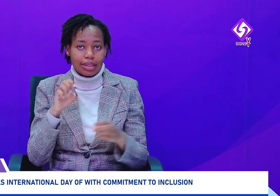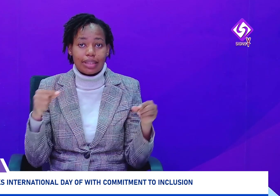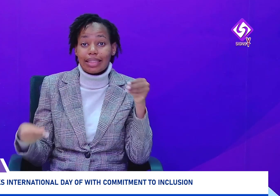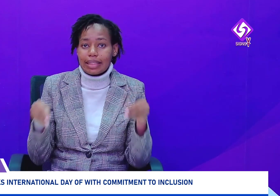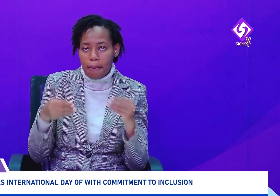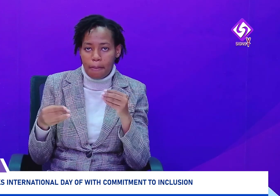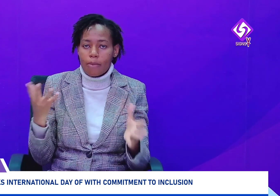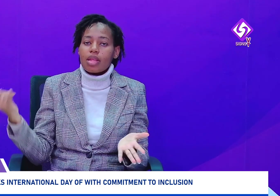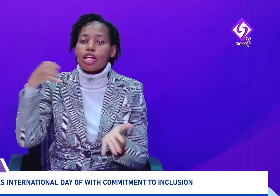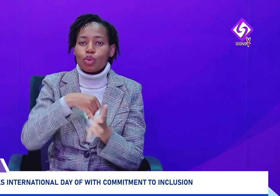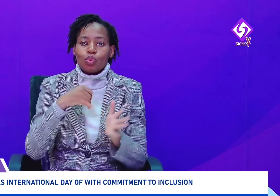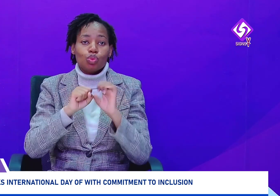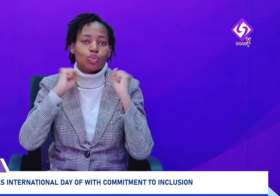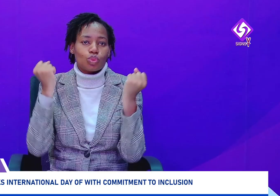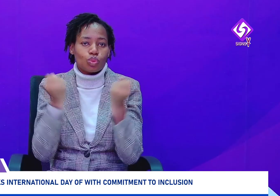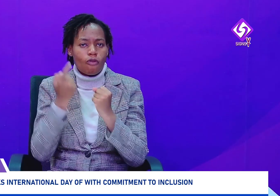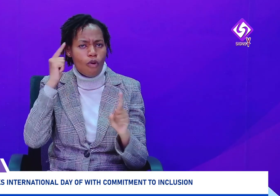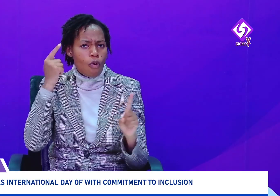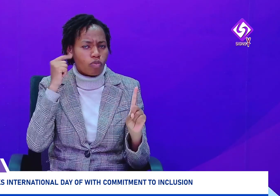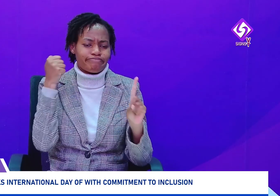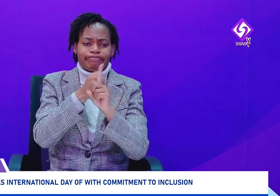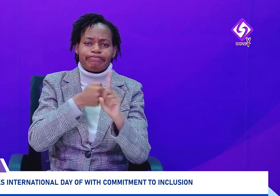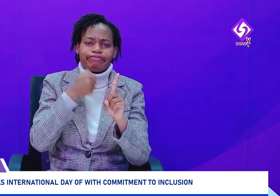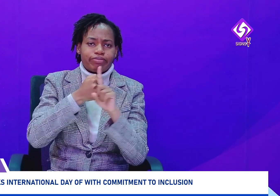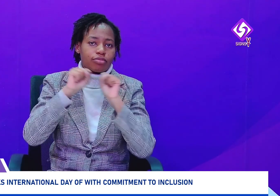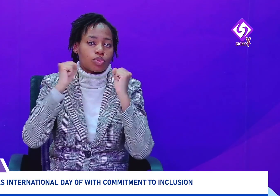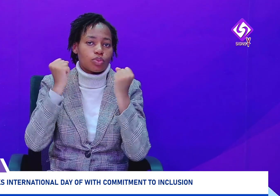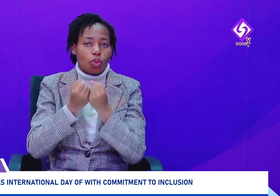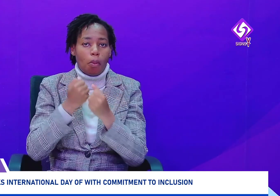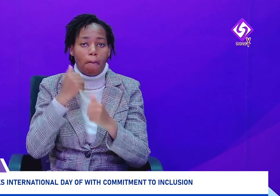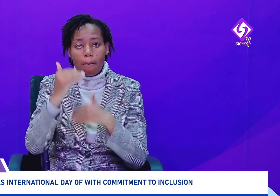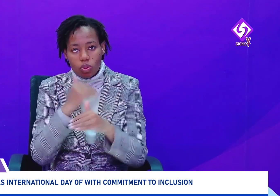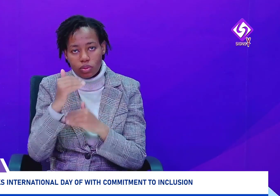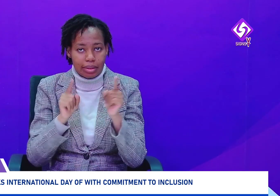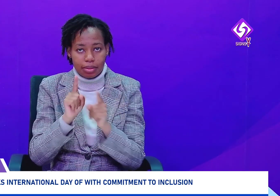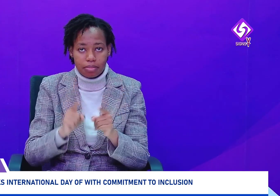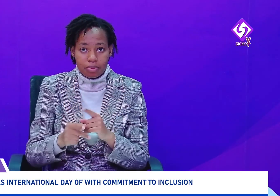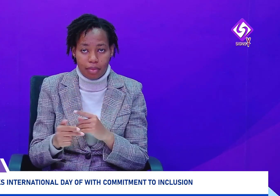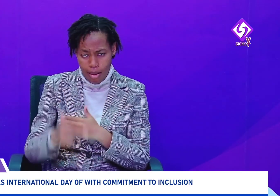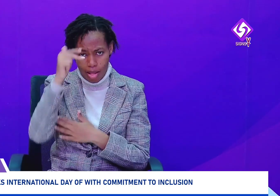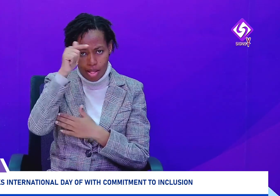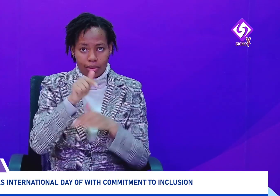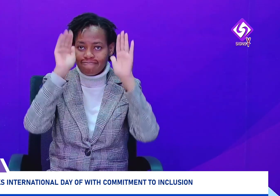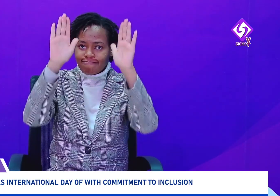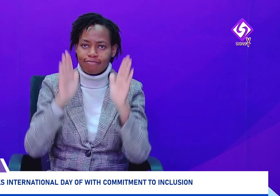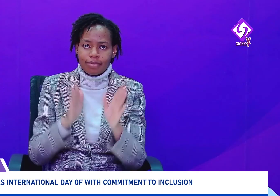This year, IDPD theme, Fostering Disability Inclusive Societies for Advancing